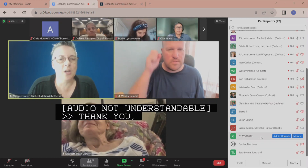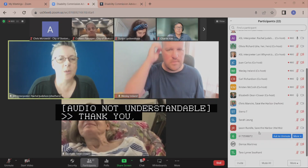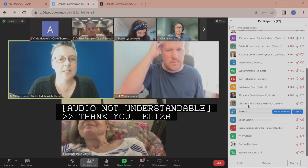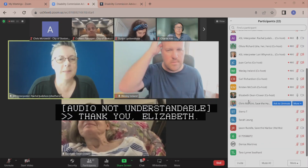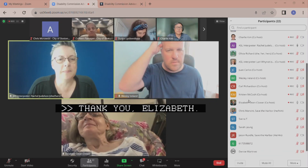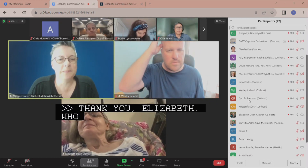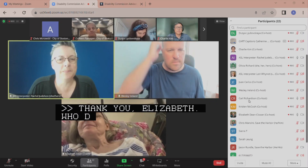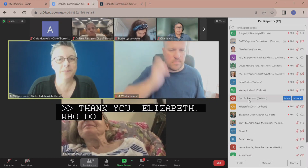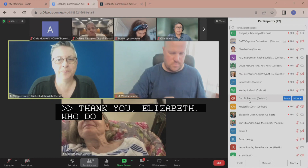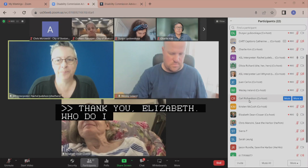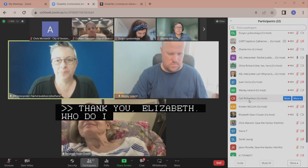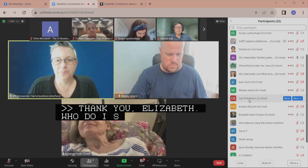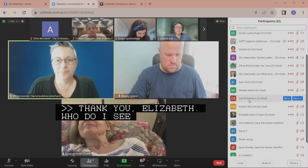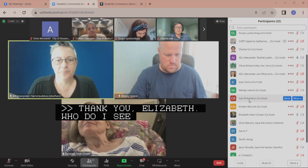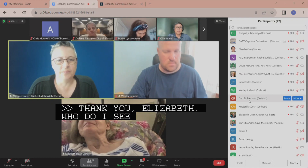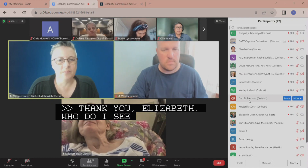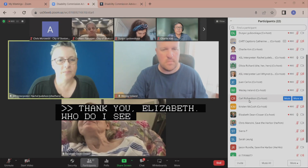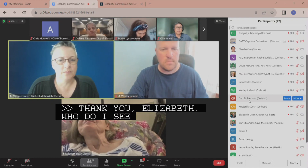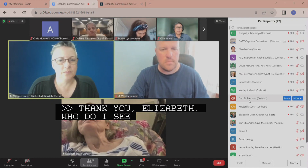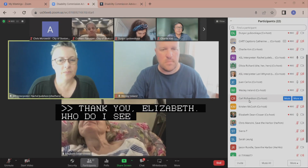Juan Carlos.